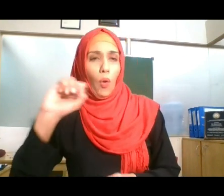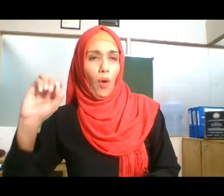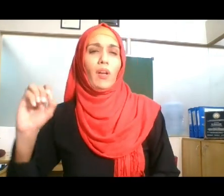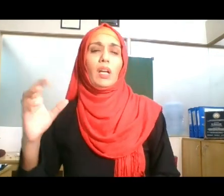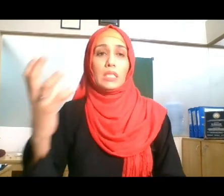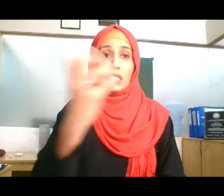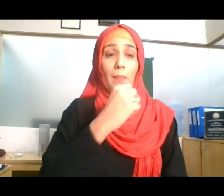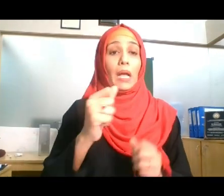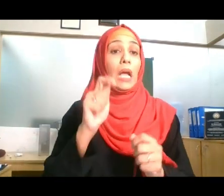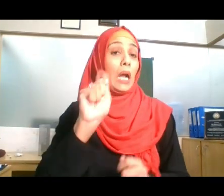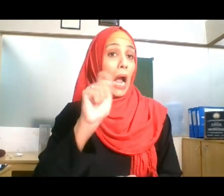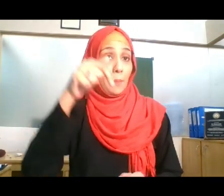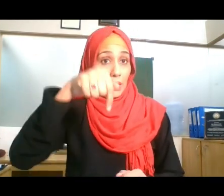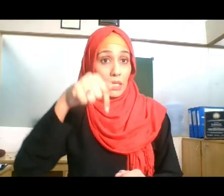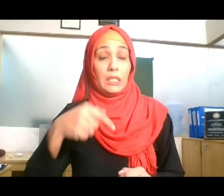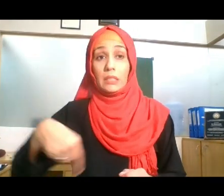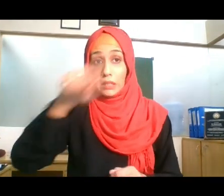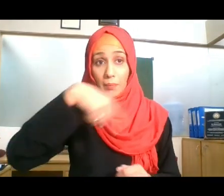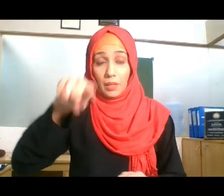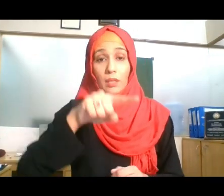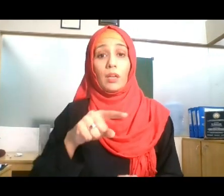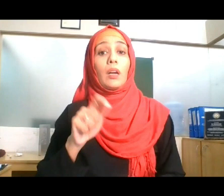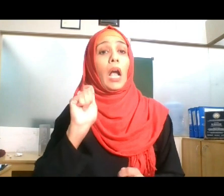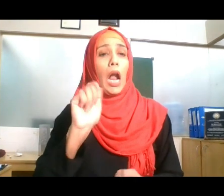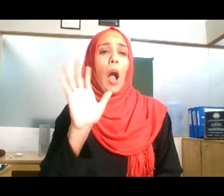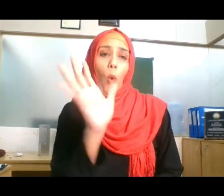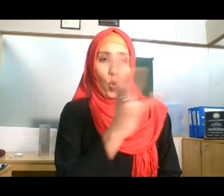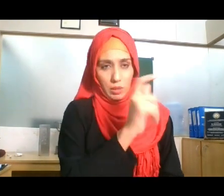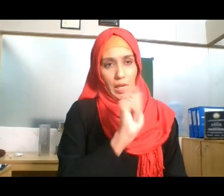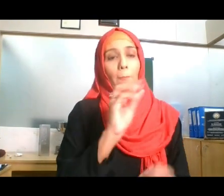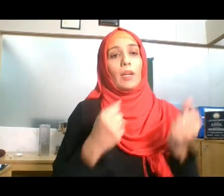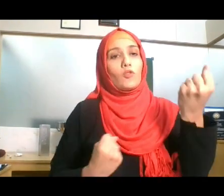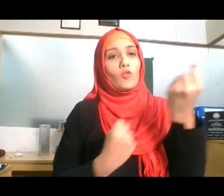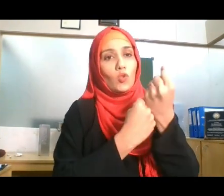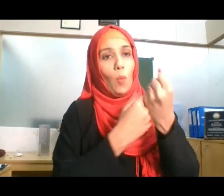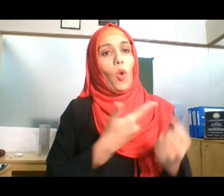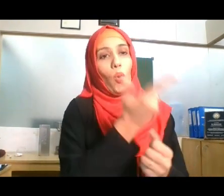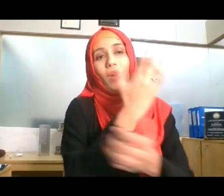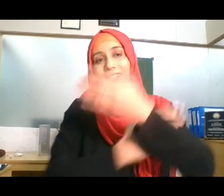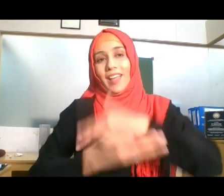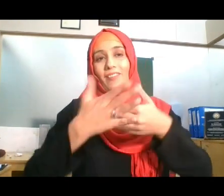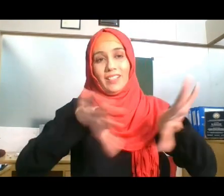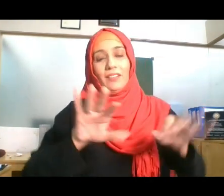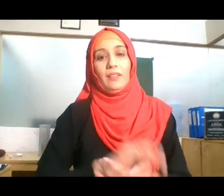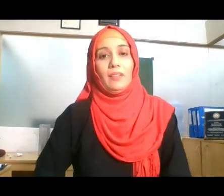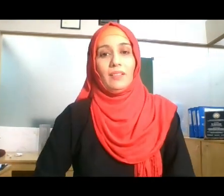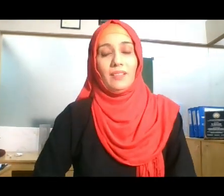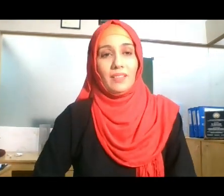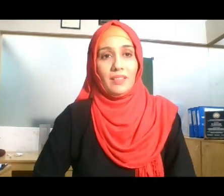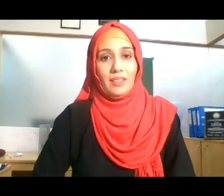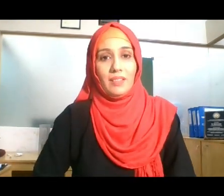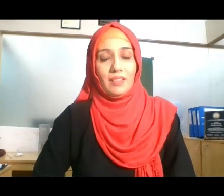in this area to do different things to support people with disabilities. One Yes, such inshallah.